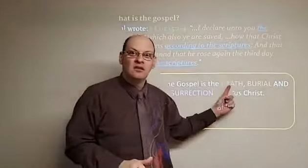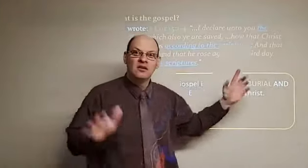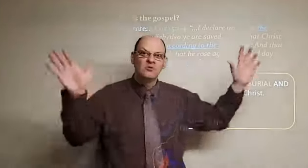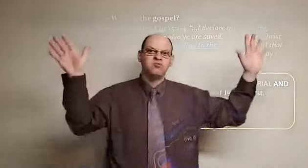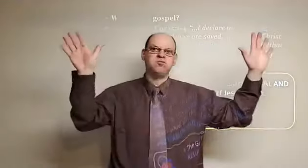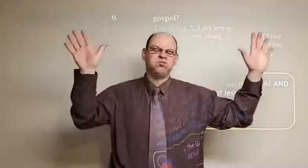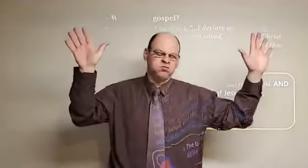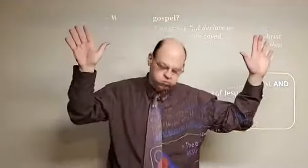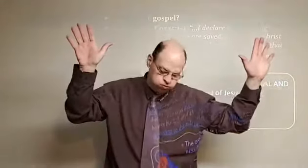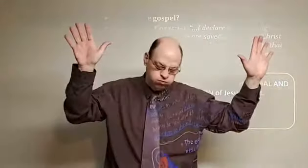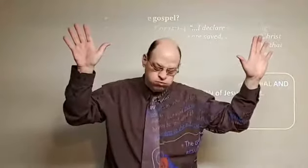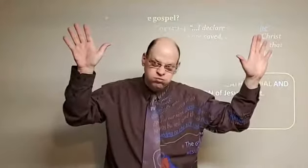and he died